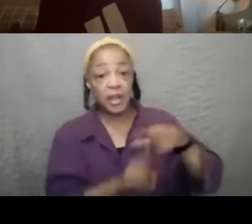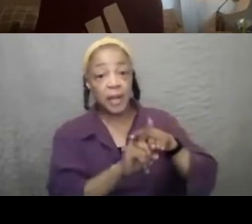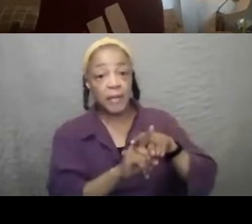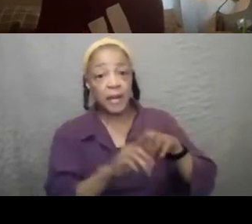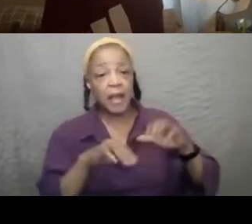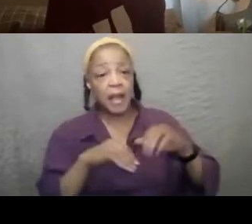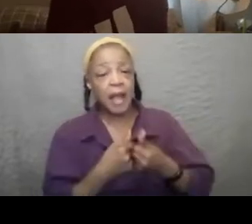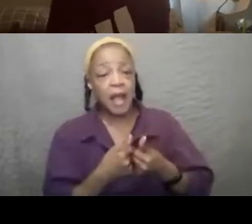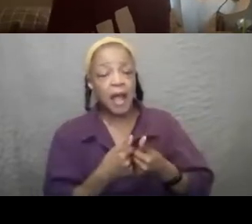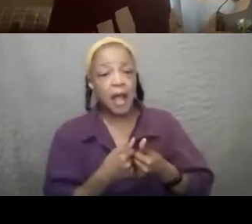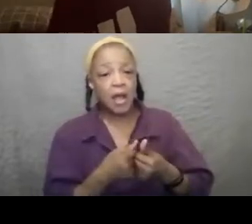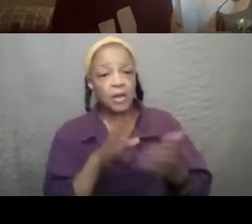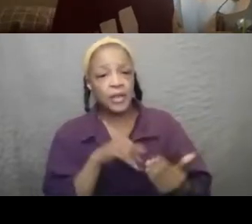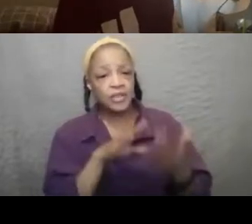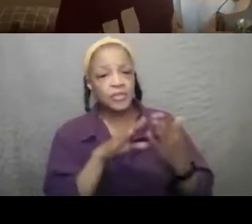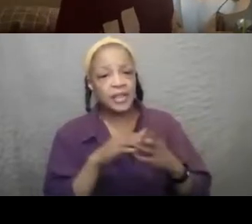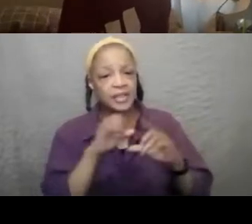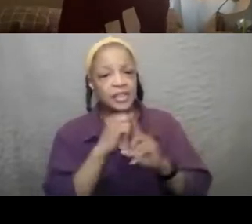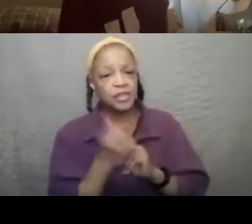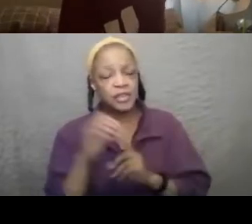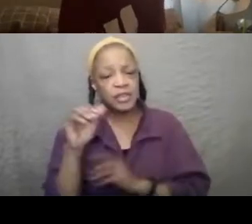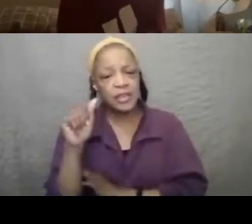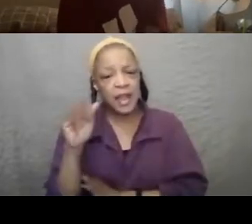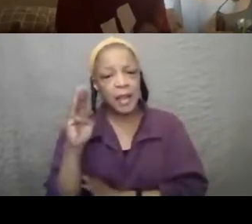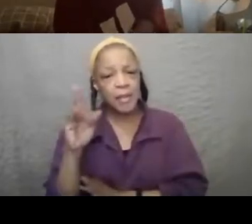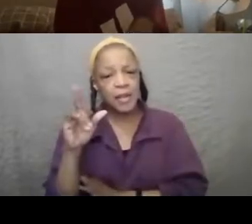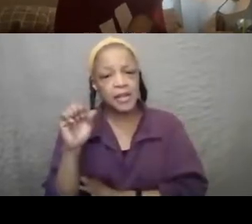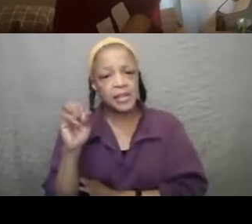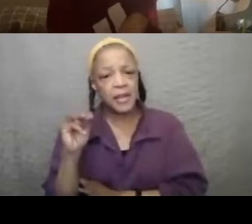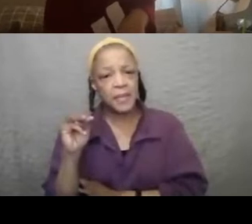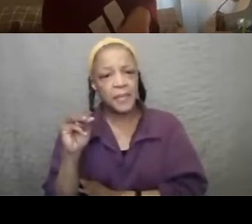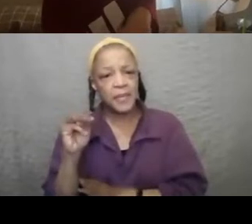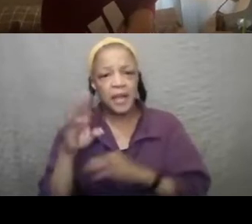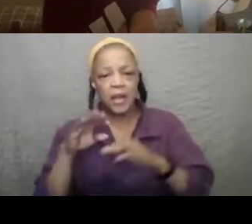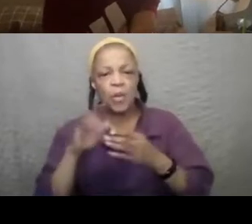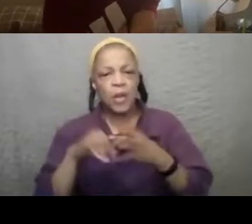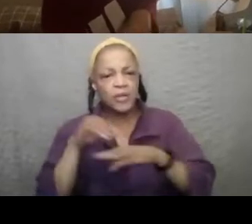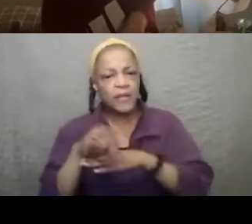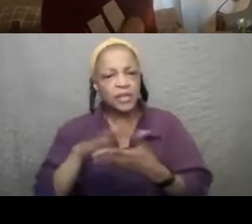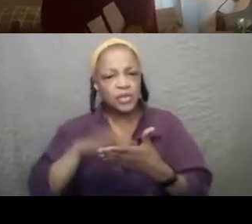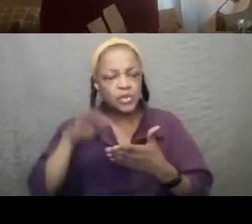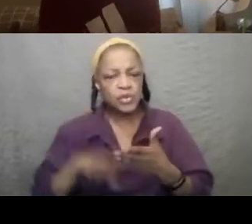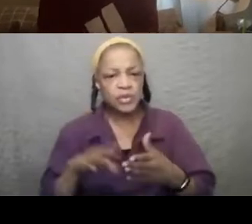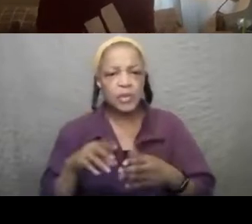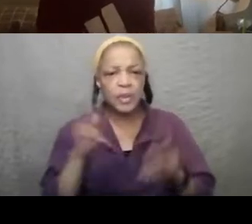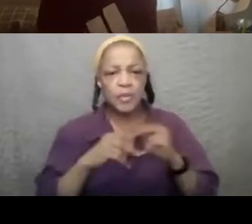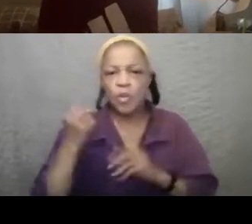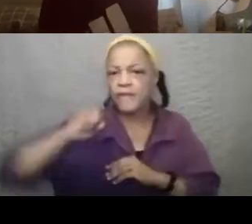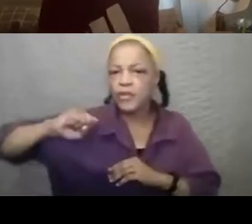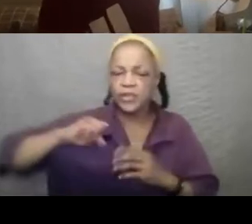instances of ableism and advise students, maybe what should we advise students who are being refused